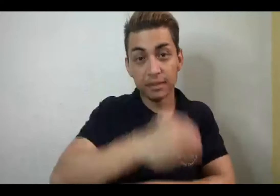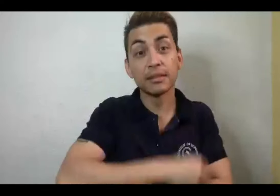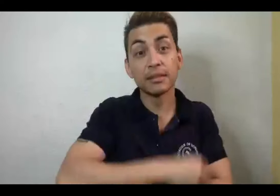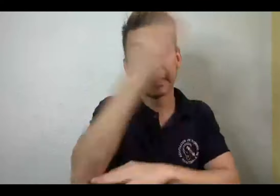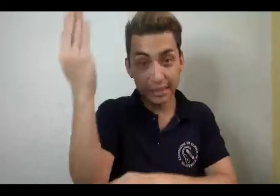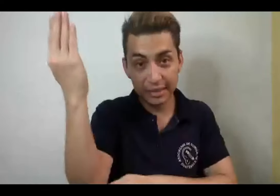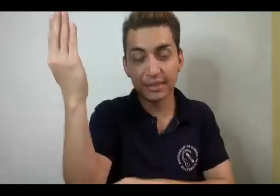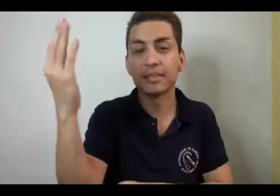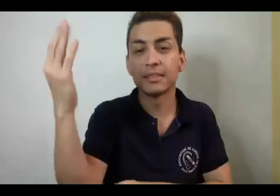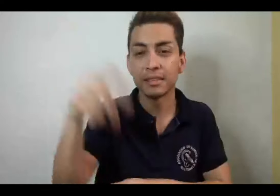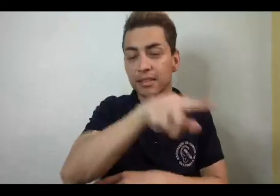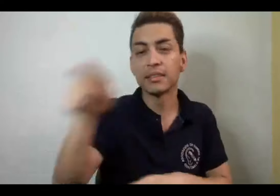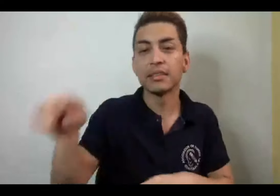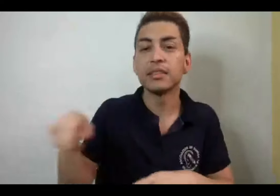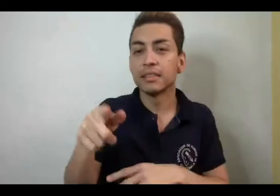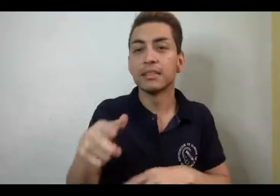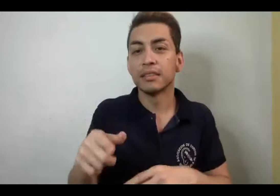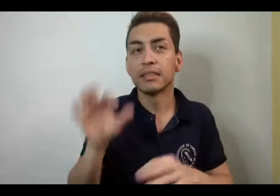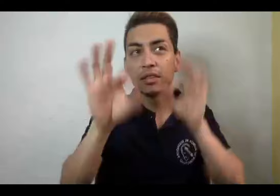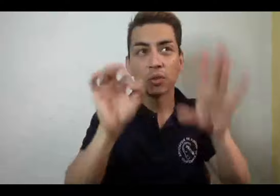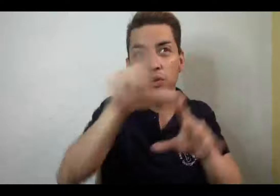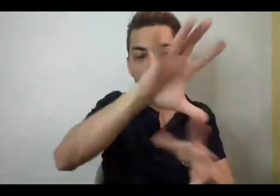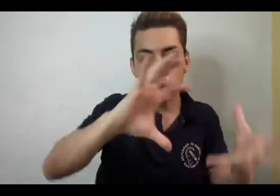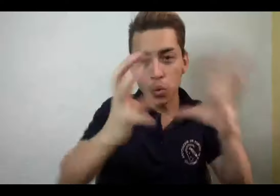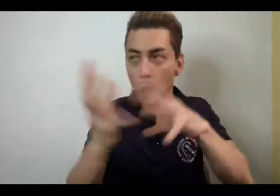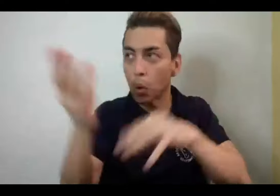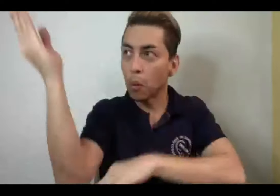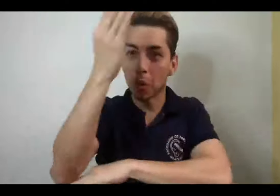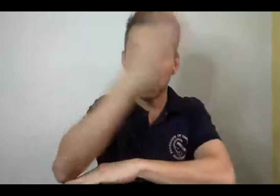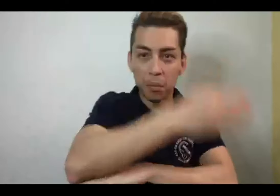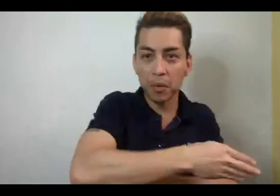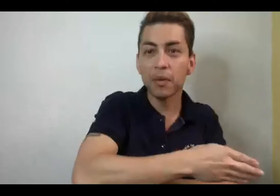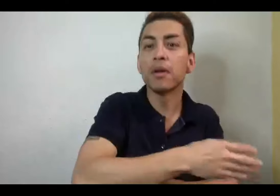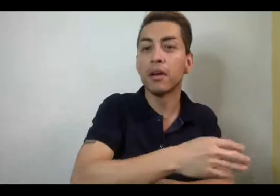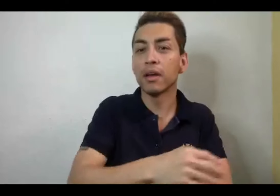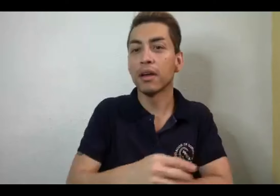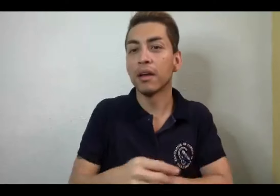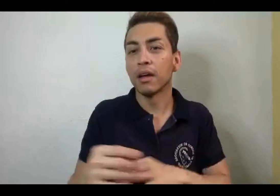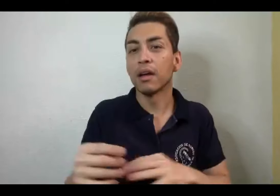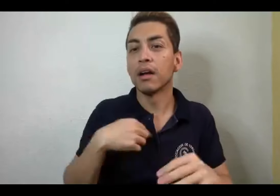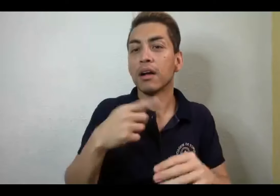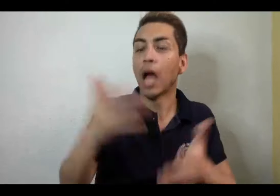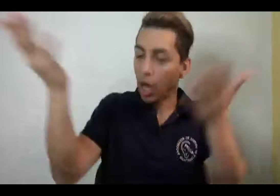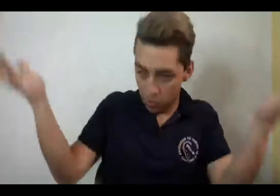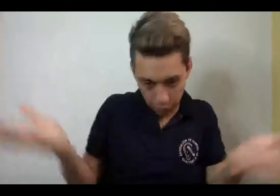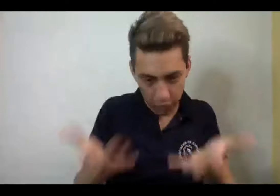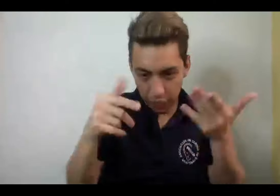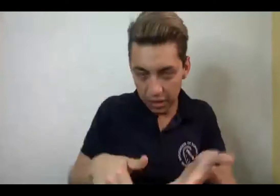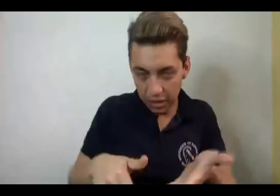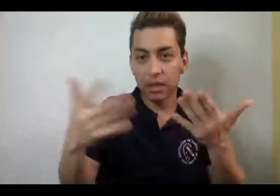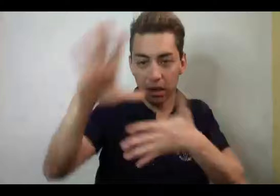panelists, colleagues, and participants. Good afternoon. I am delighted to welcome all of you to the Caribbean launch